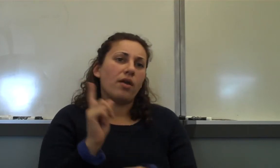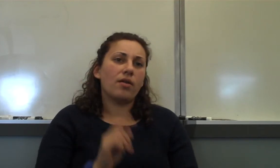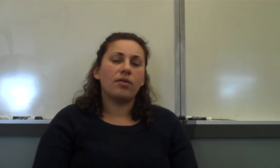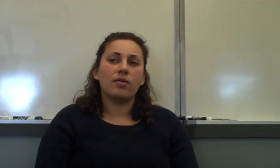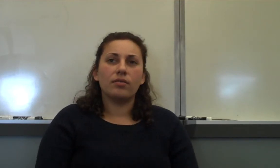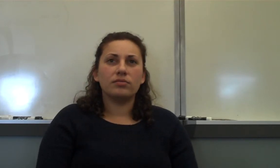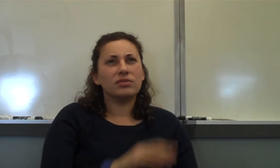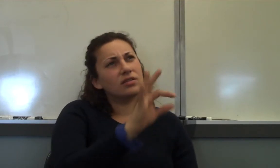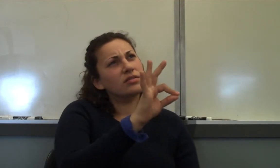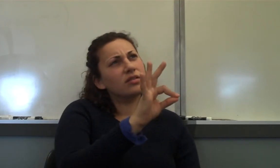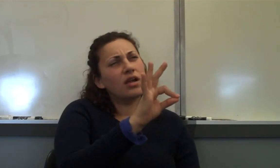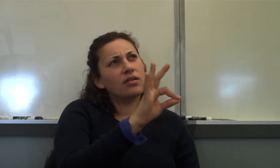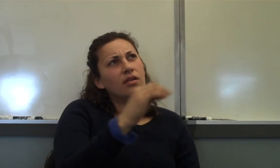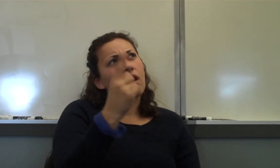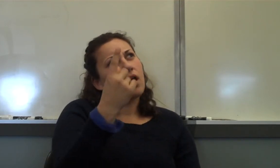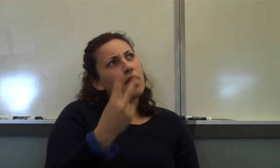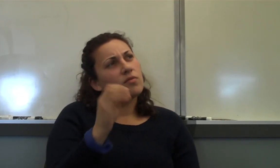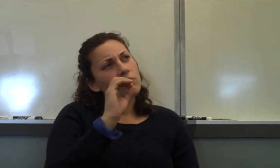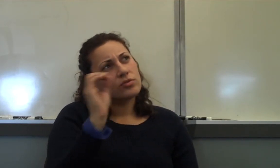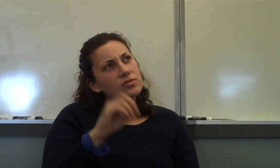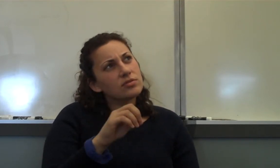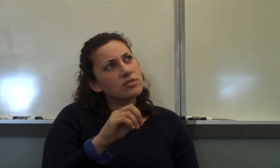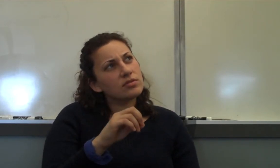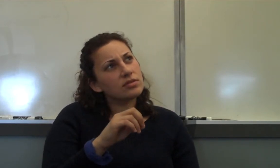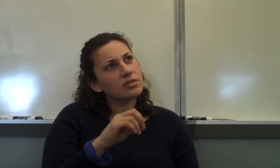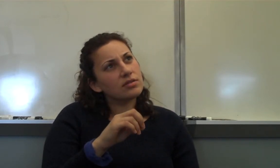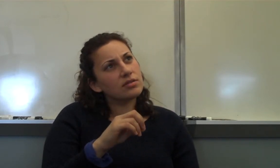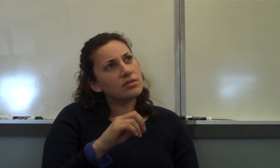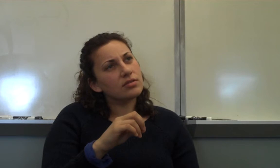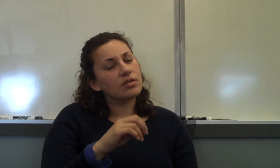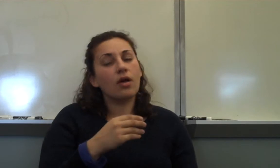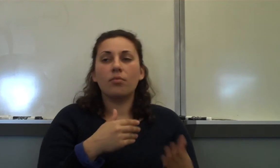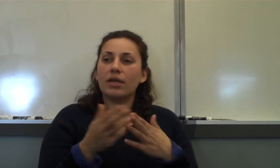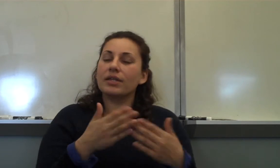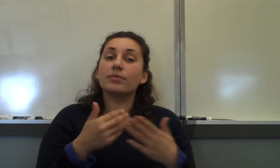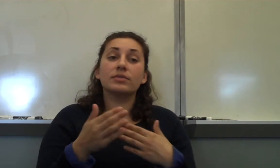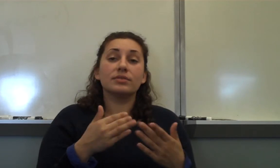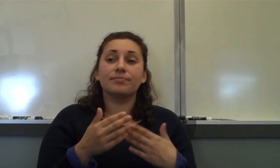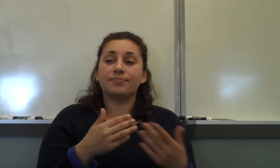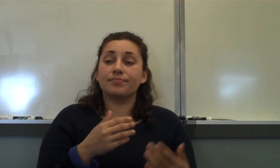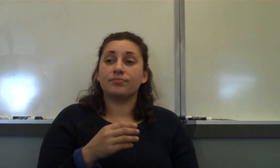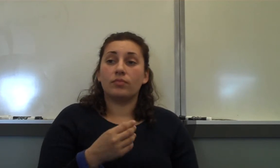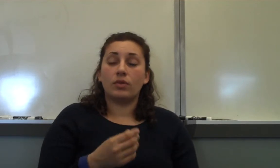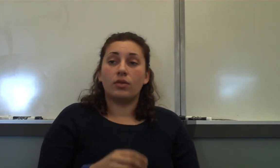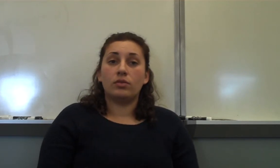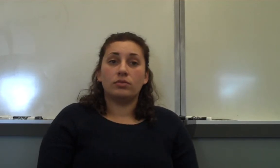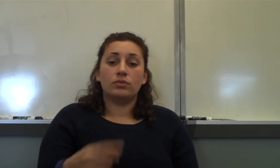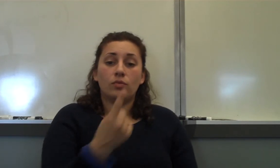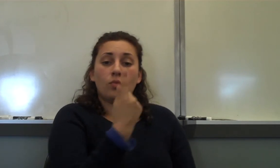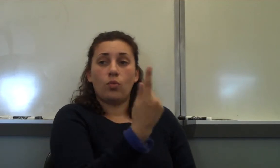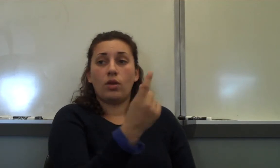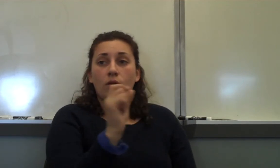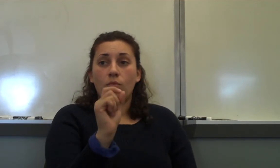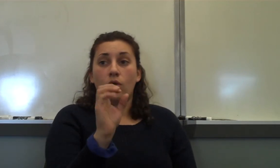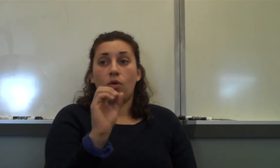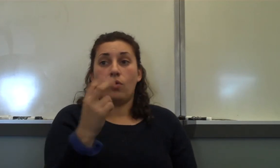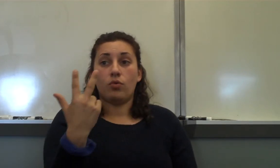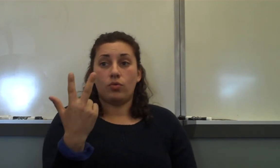a bit more than that. All right, so 1.03 would be the amount of tax. That would have to be added. So we get